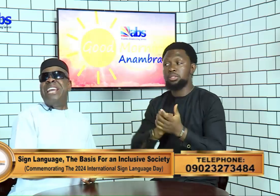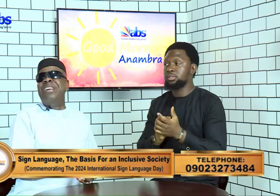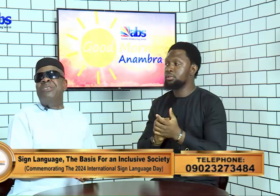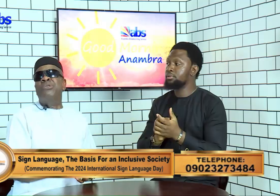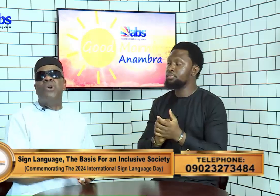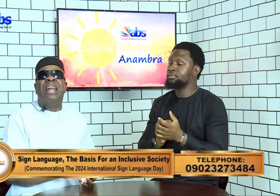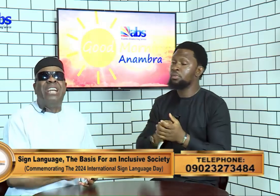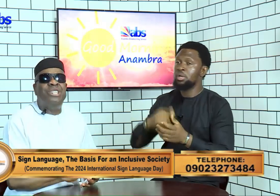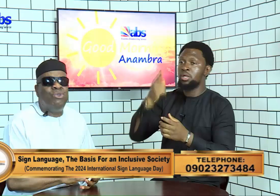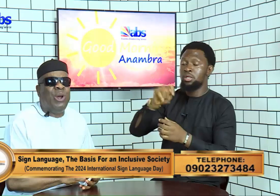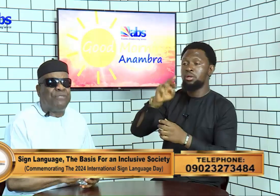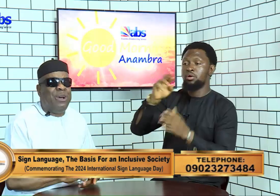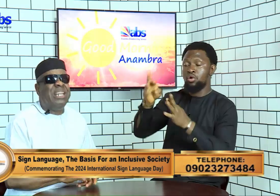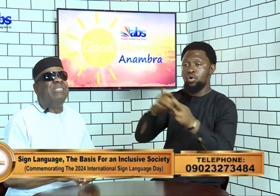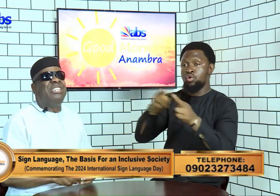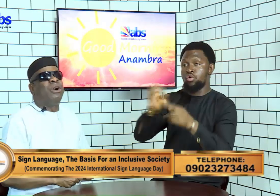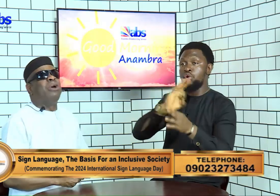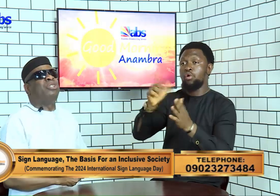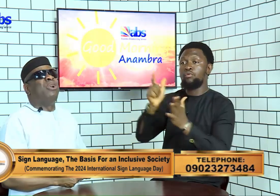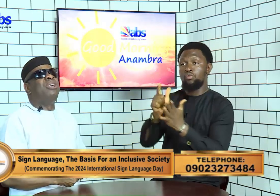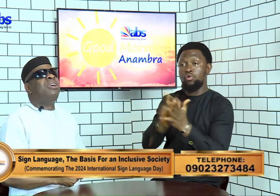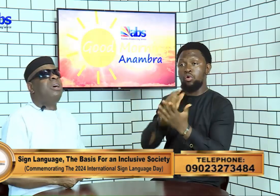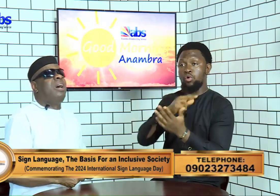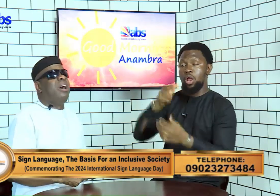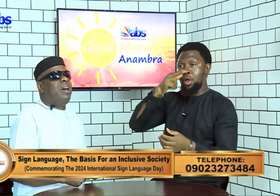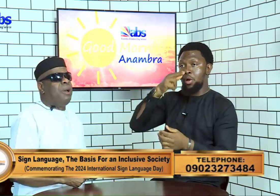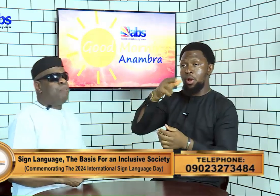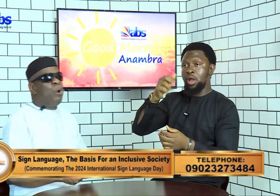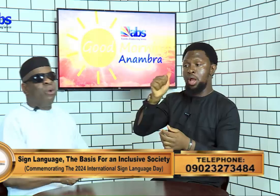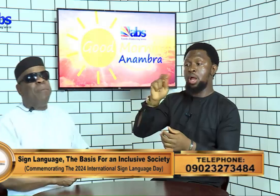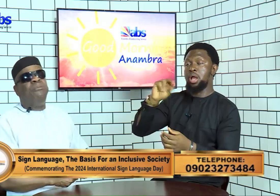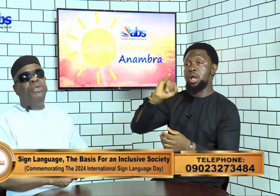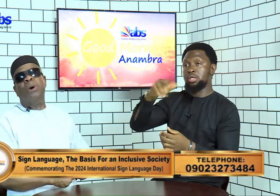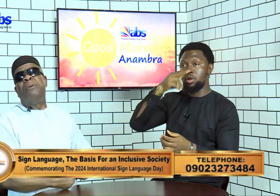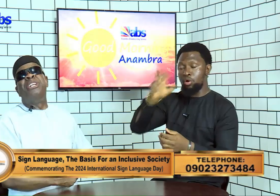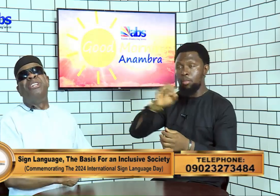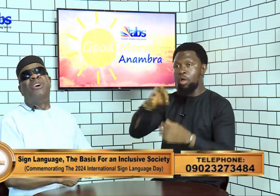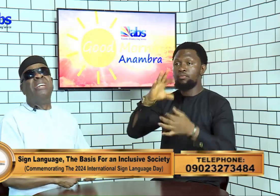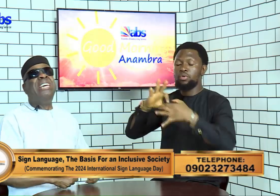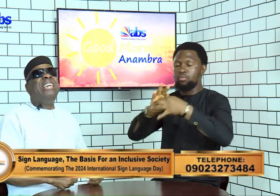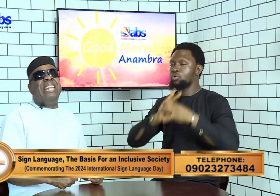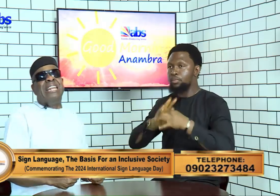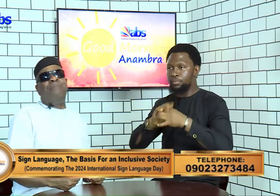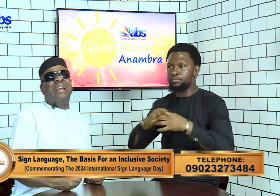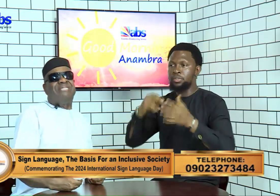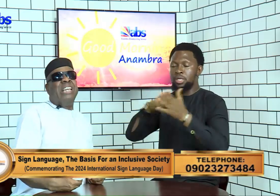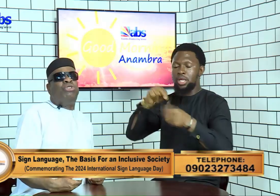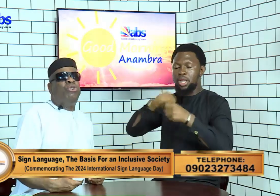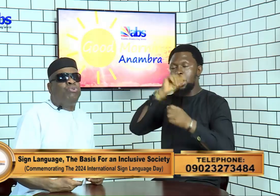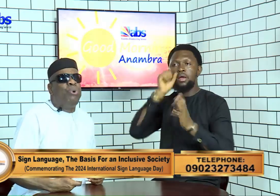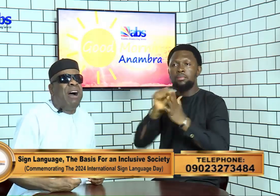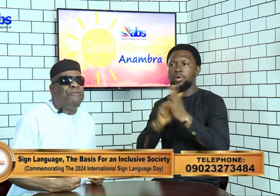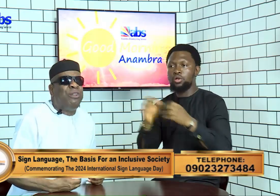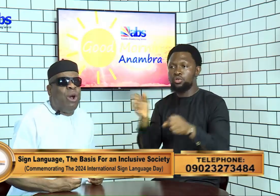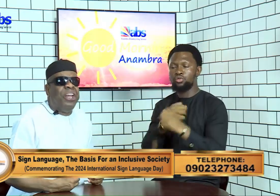that the rule of law in anti-corruption program of European Union in Anambra State